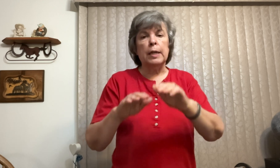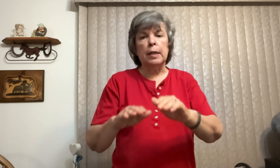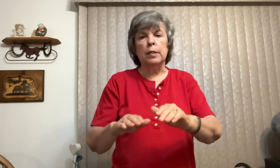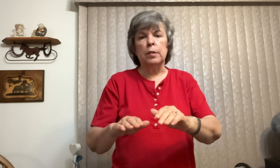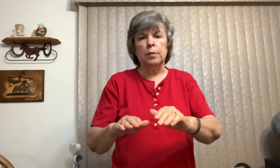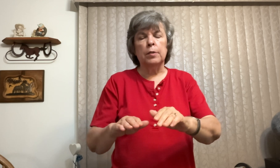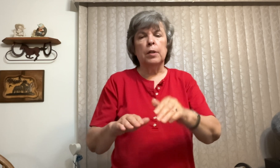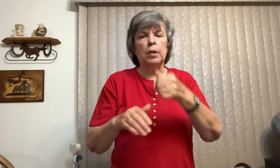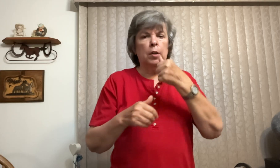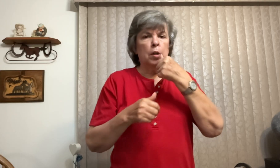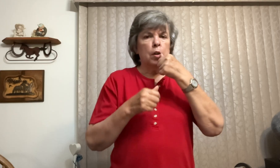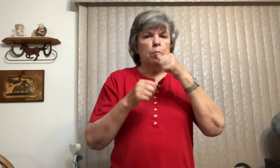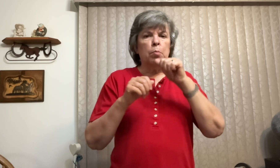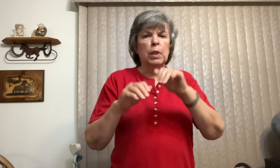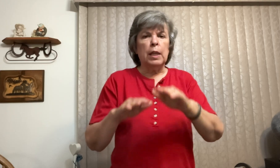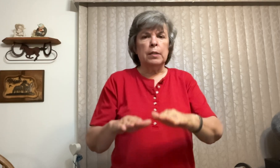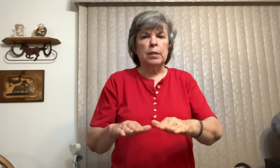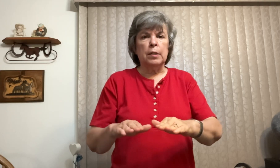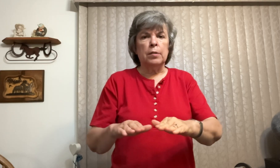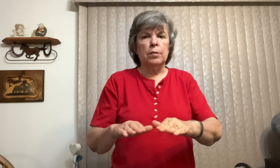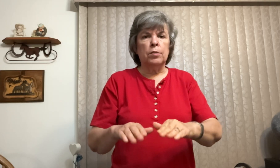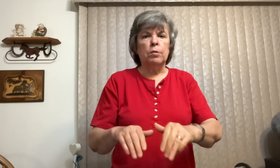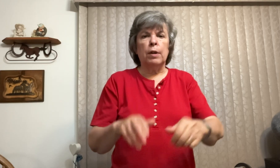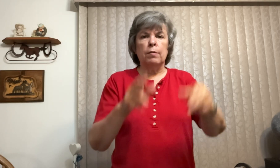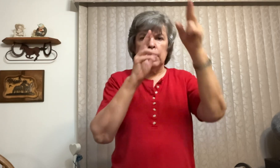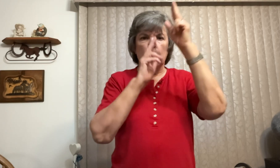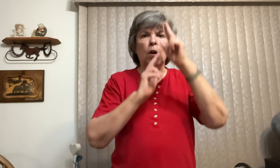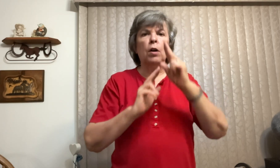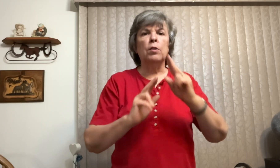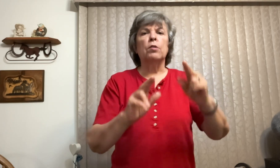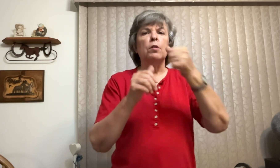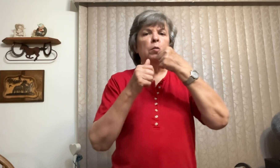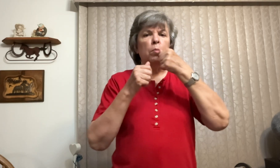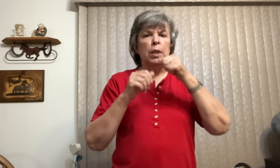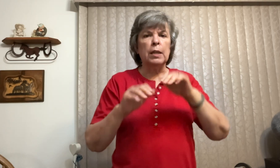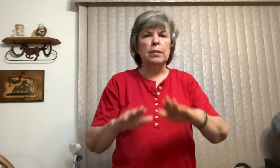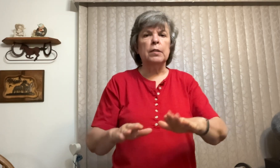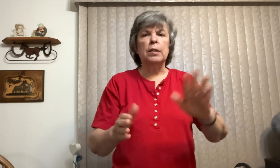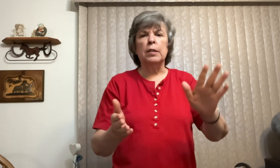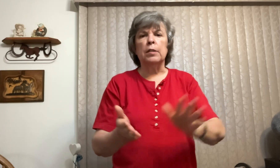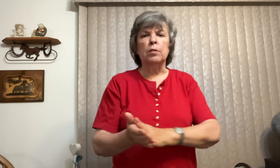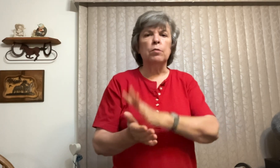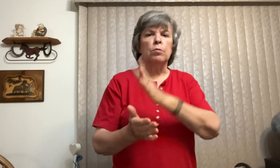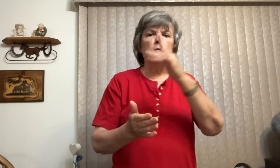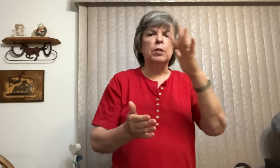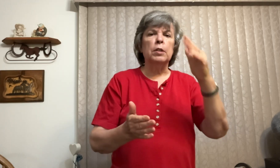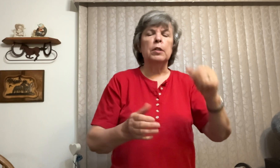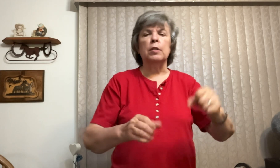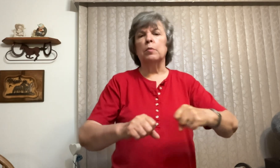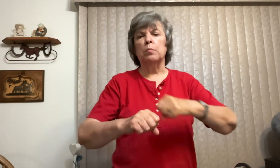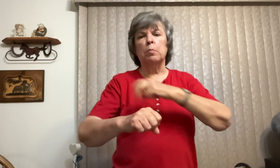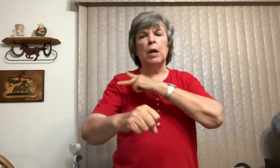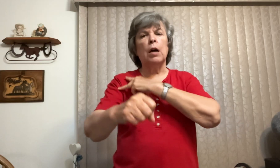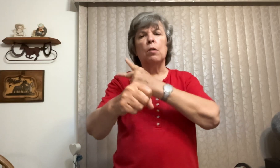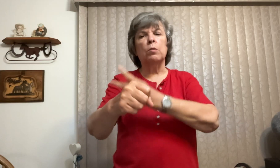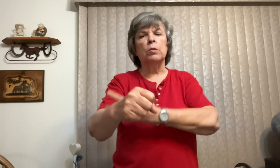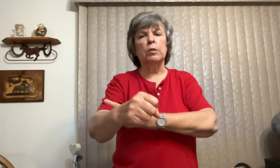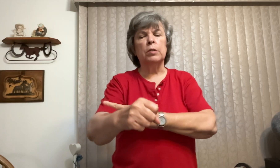head. Blessing. So you have like honor and blessing and glory and power,